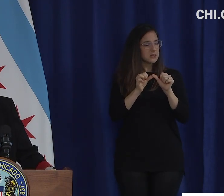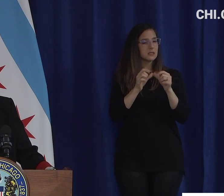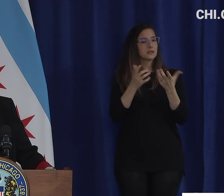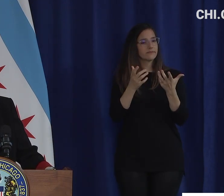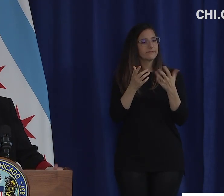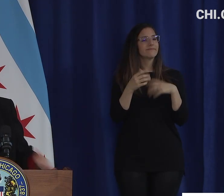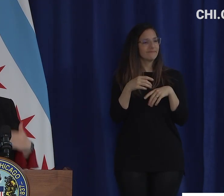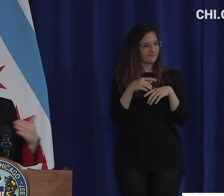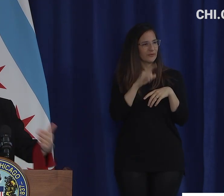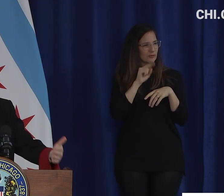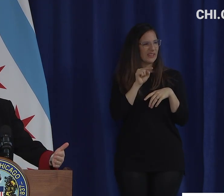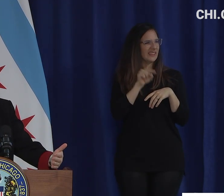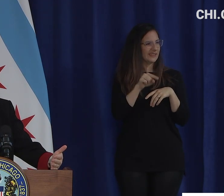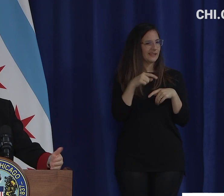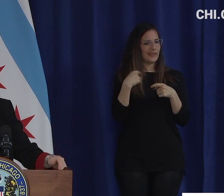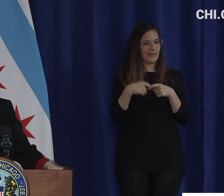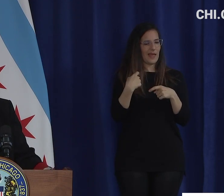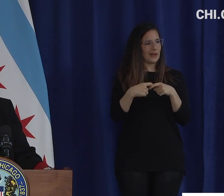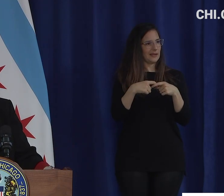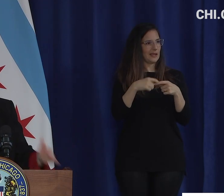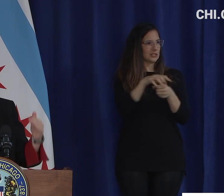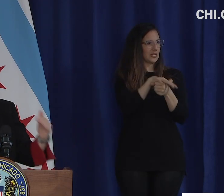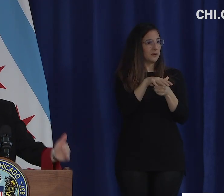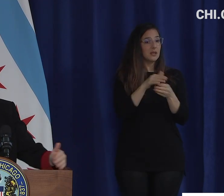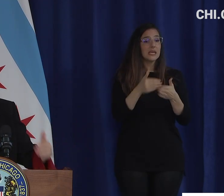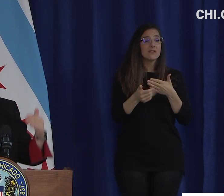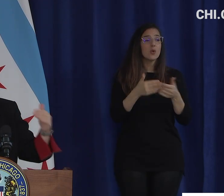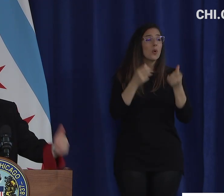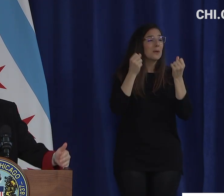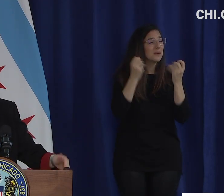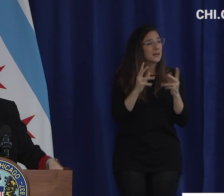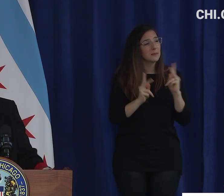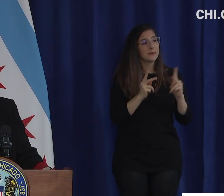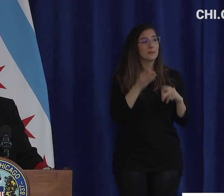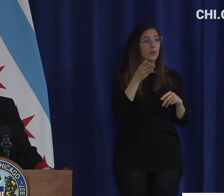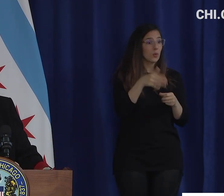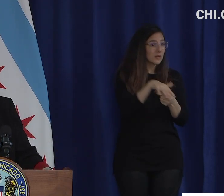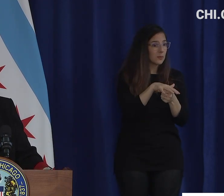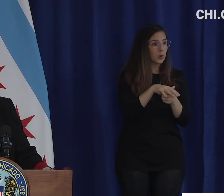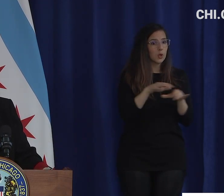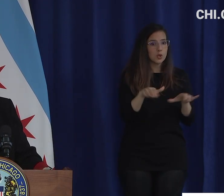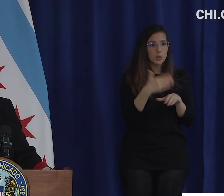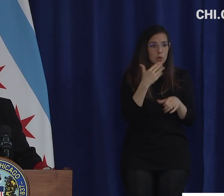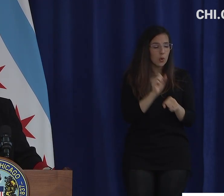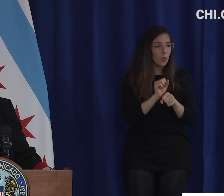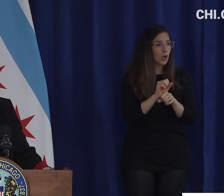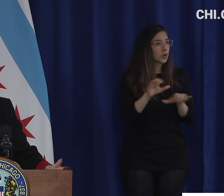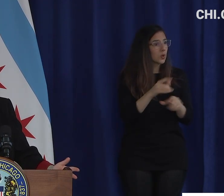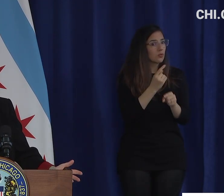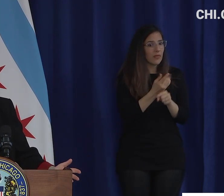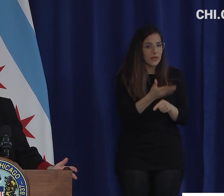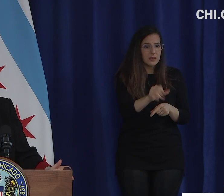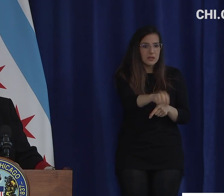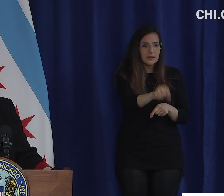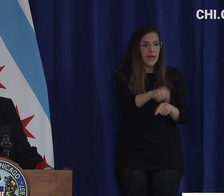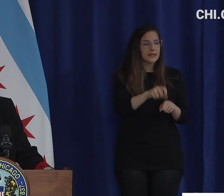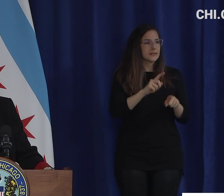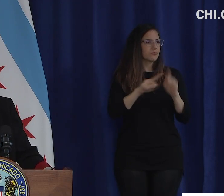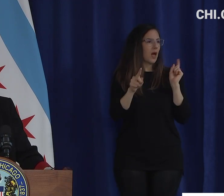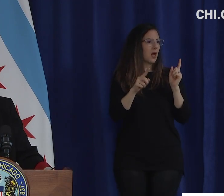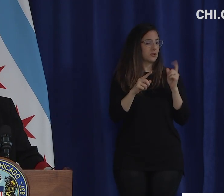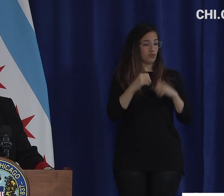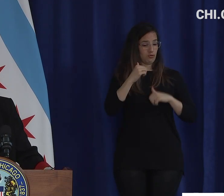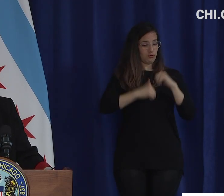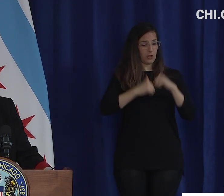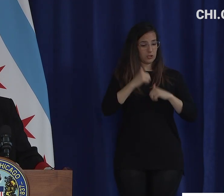predominantly Latinx neighborhoods. Even though so many people in those neighborhoods are doing good work and doing the right thing, I just think structurally we have some differences in the